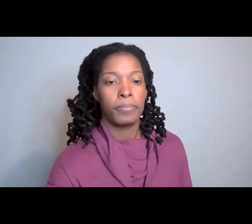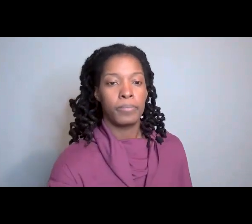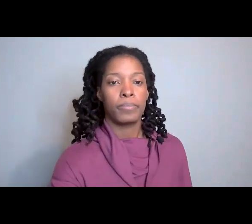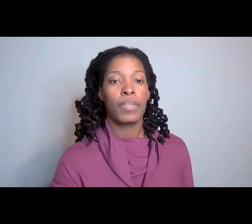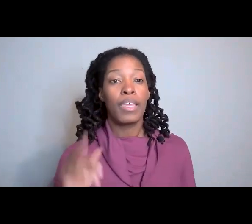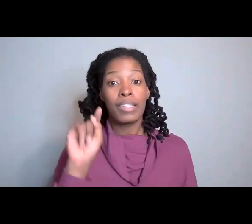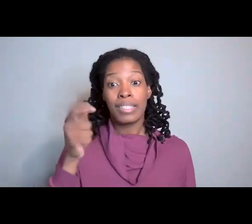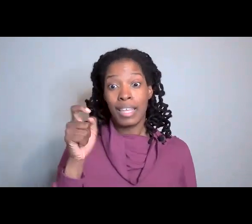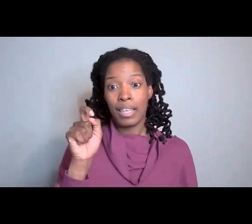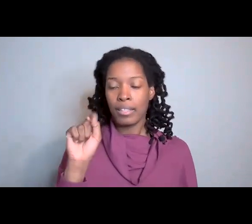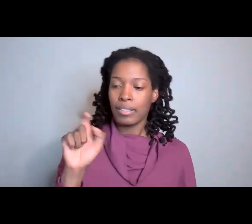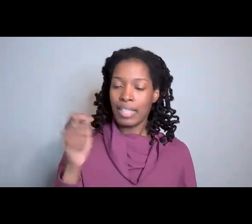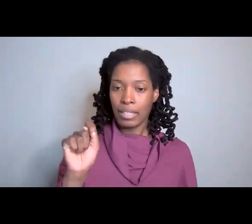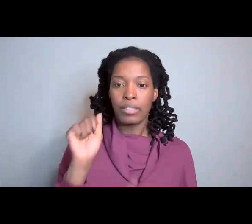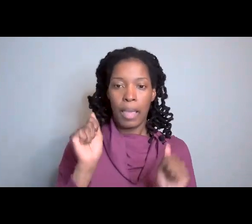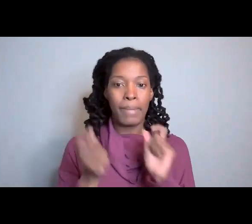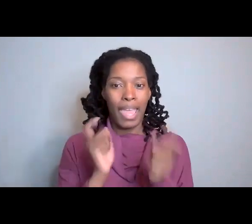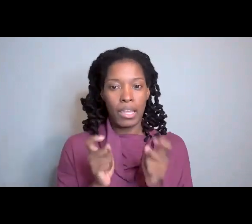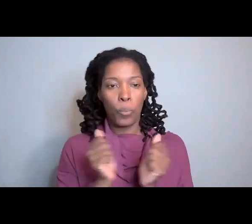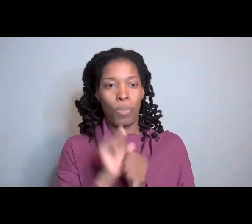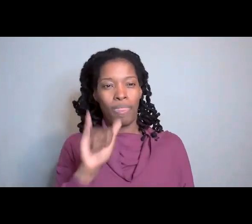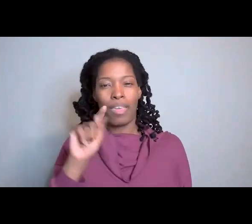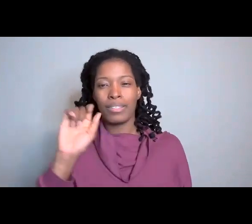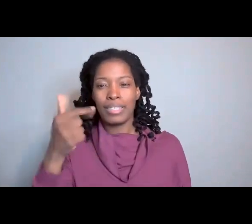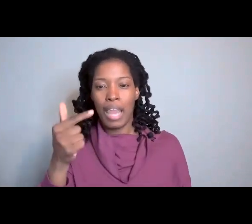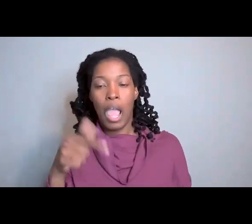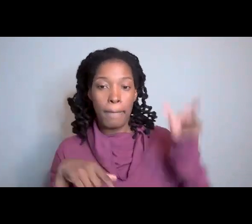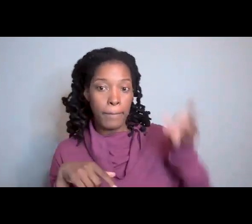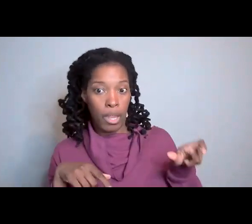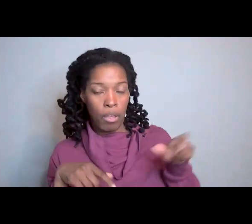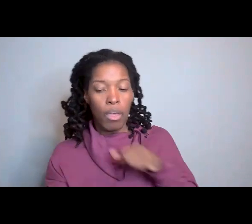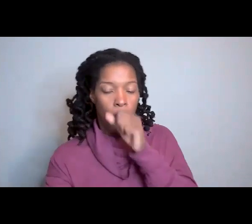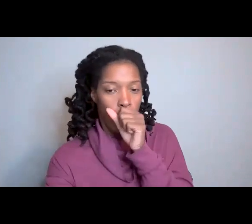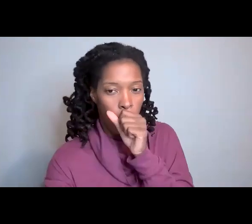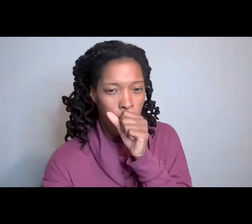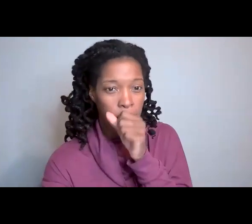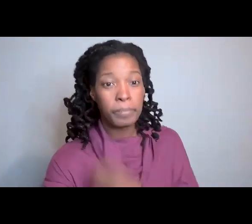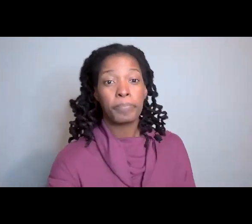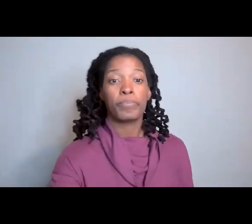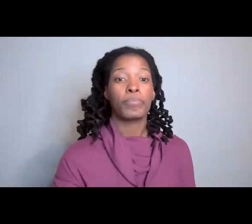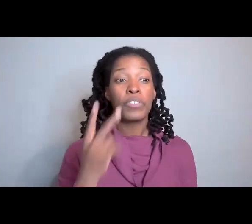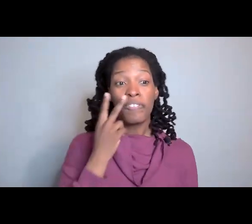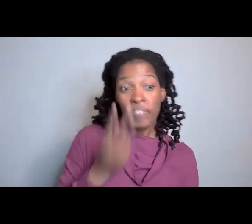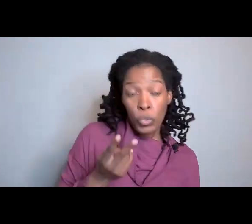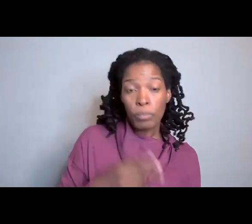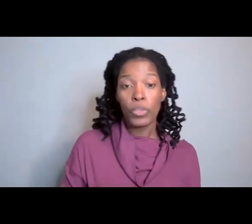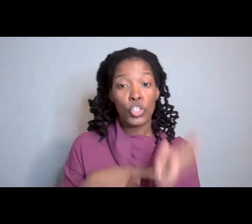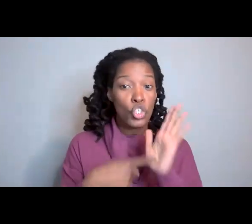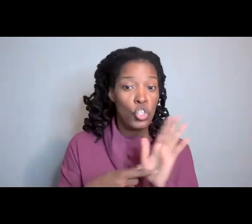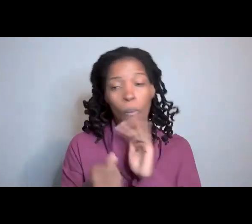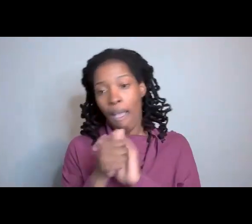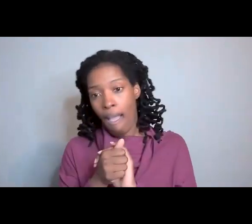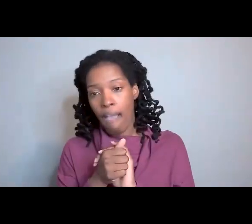a tag panel. You can choose view, show/hide, navigate the panel, and then go for the